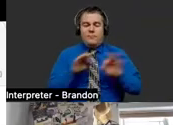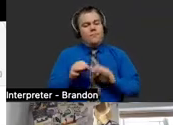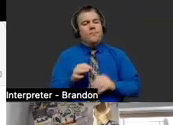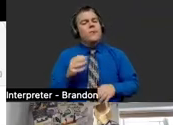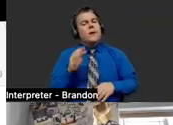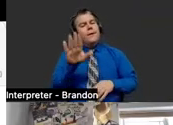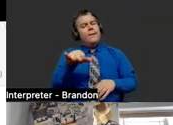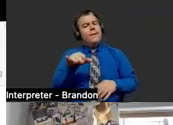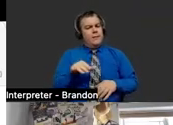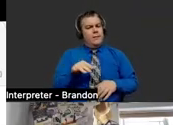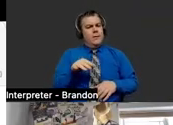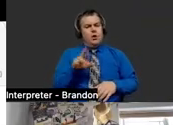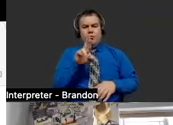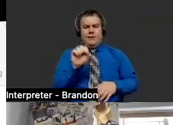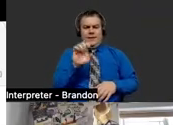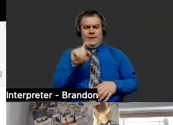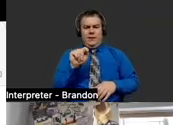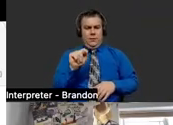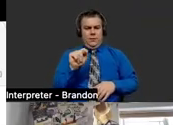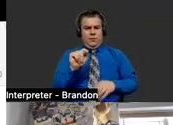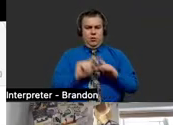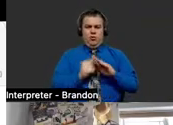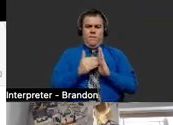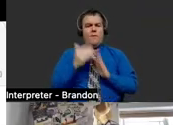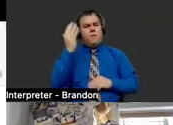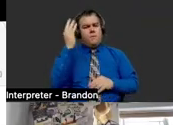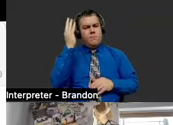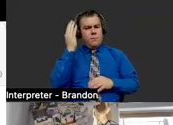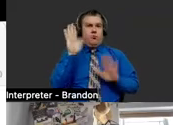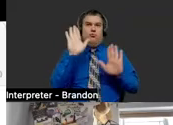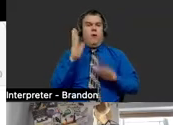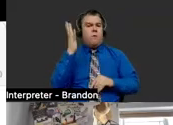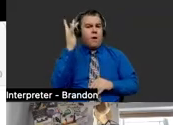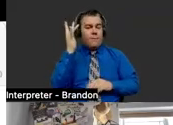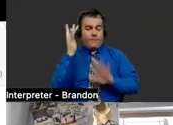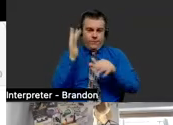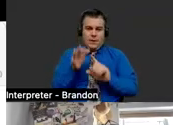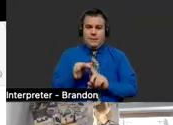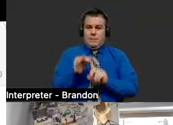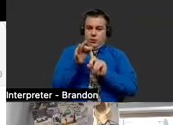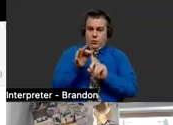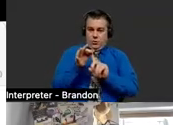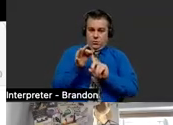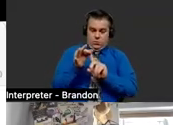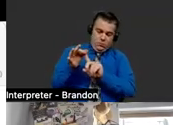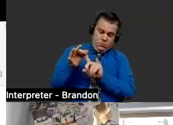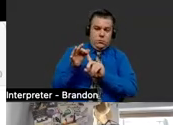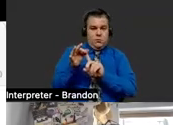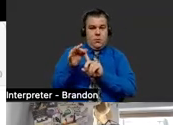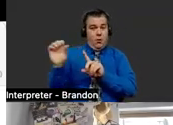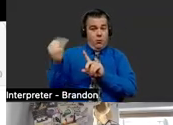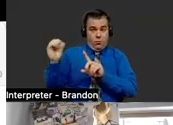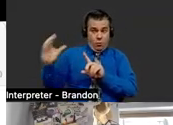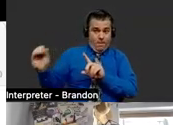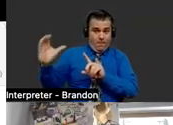is this reset so amazing? Well, first of all, remember this. It is unique and nothing that any other company is